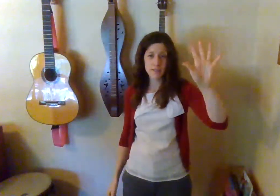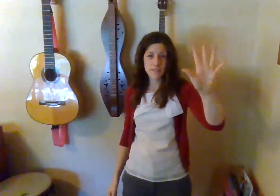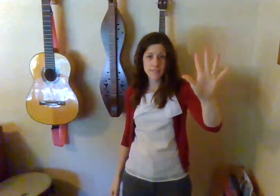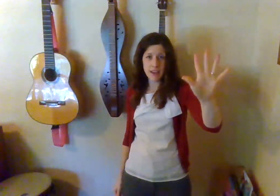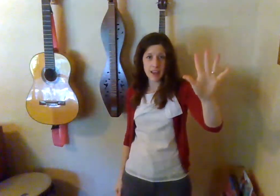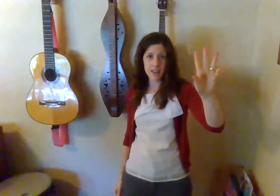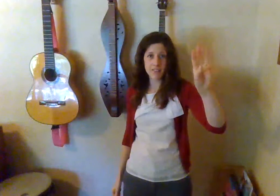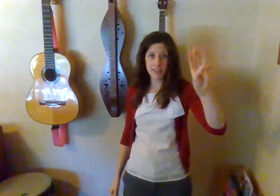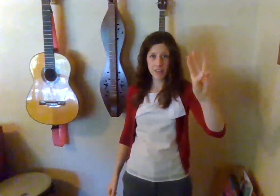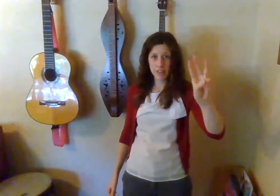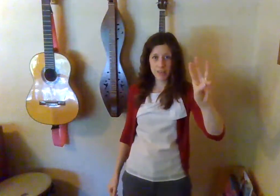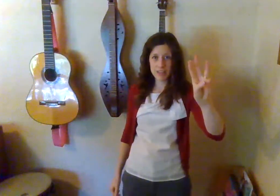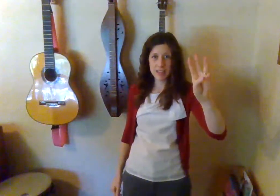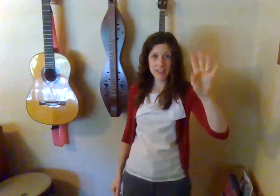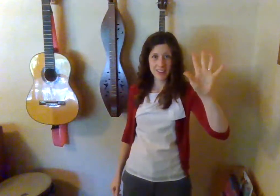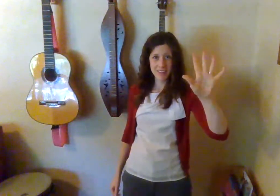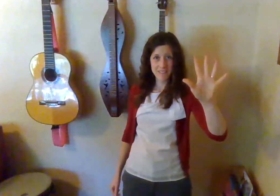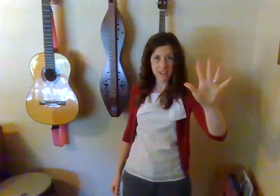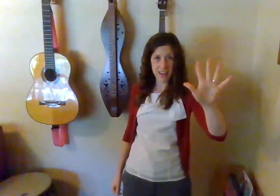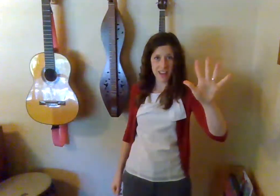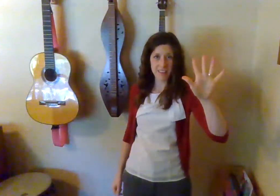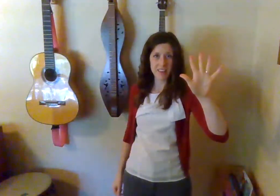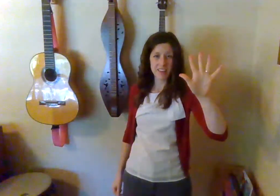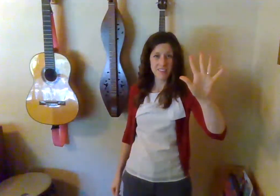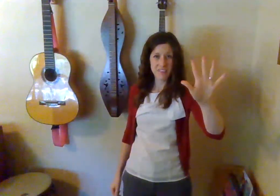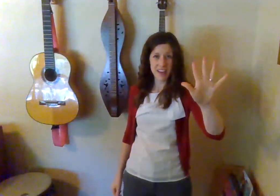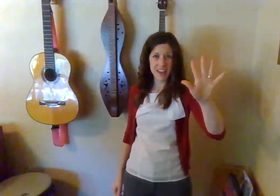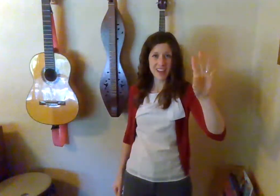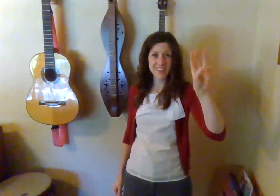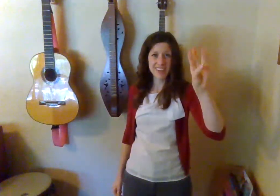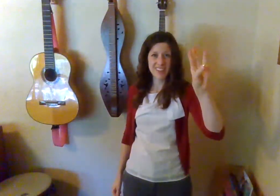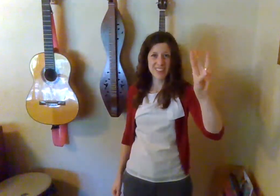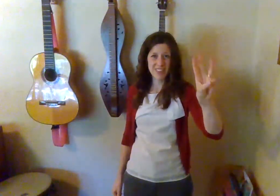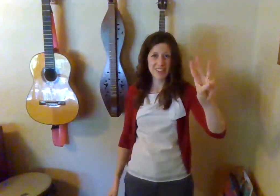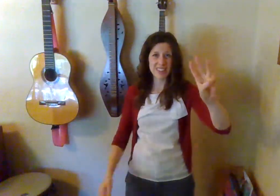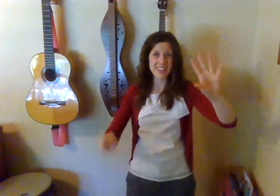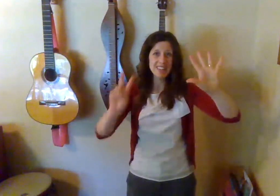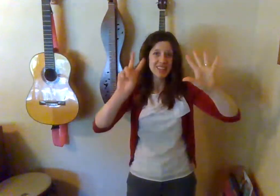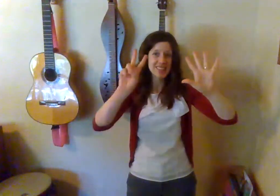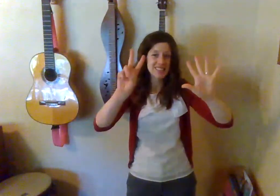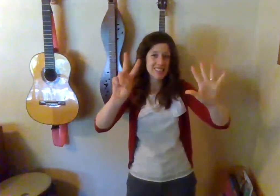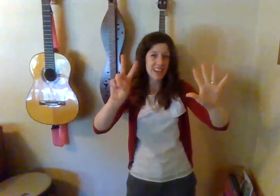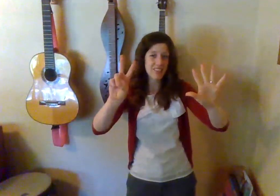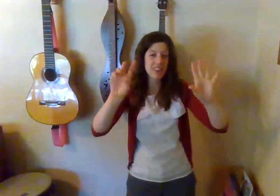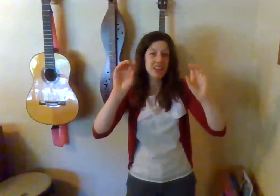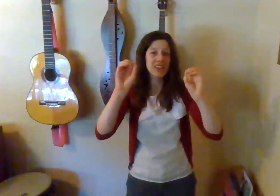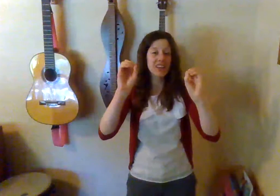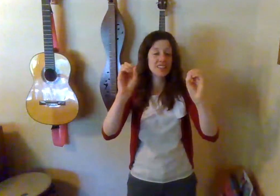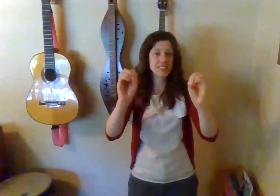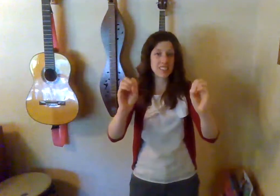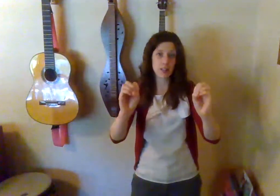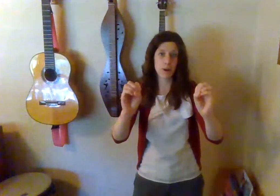Five. Three. Five. Five. Three. Seven. Zero.